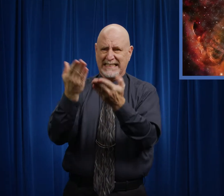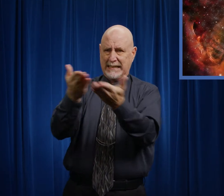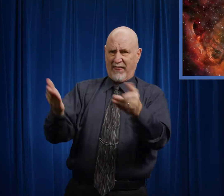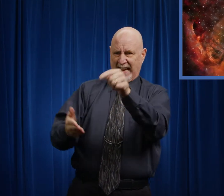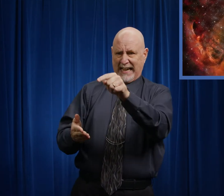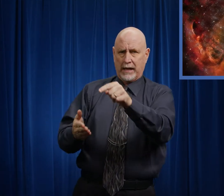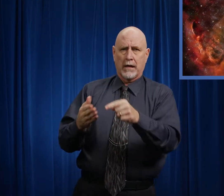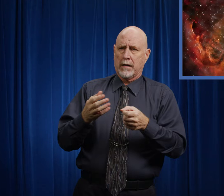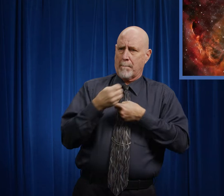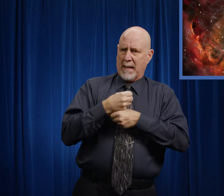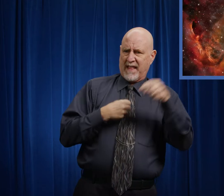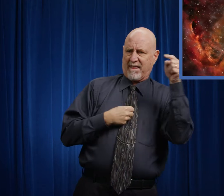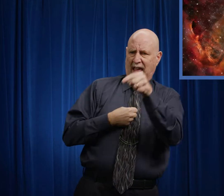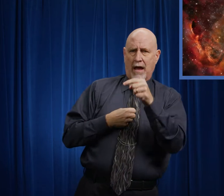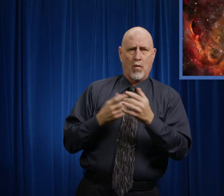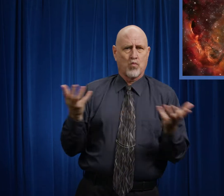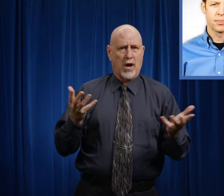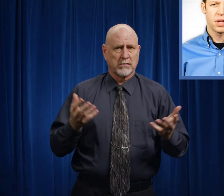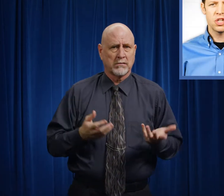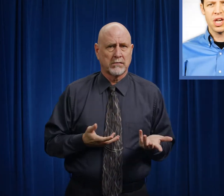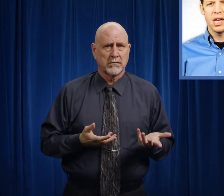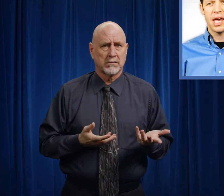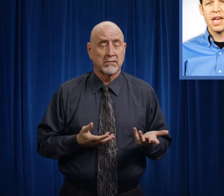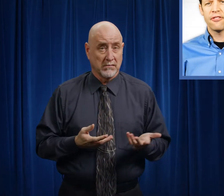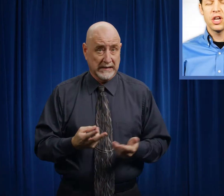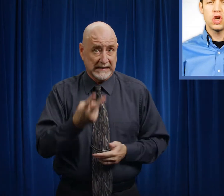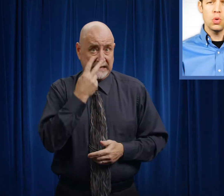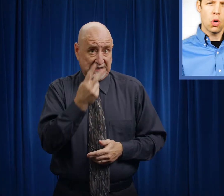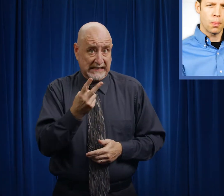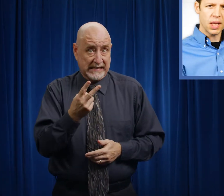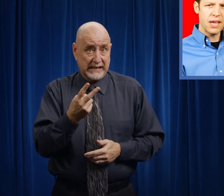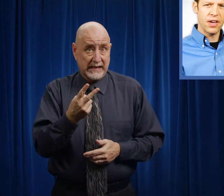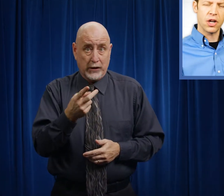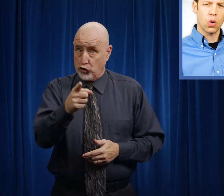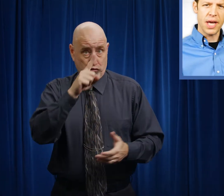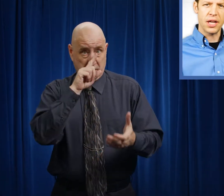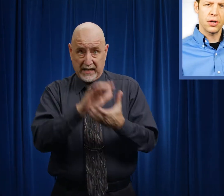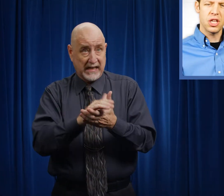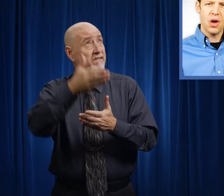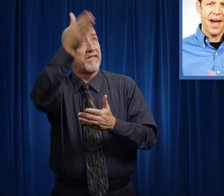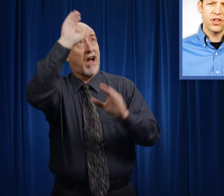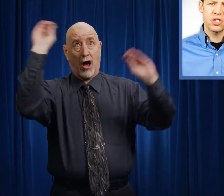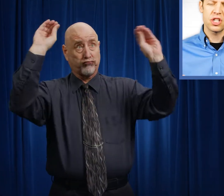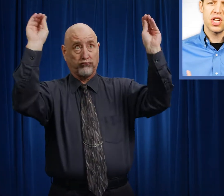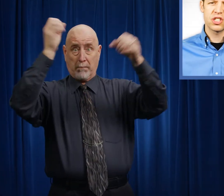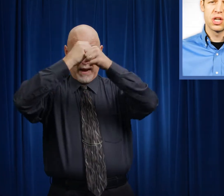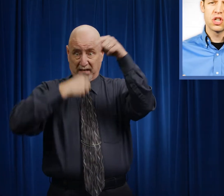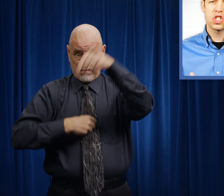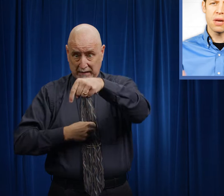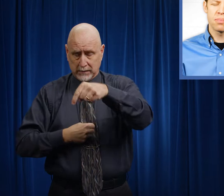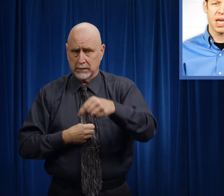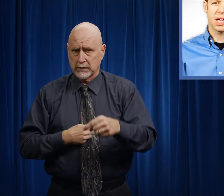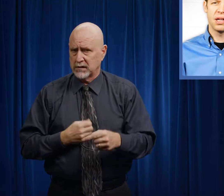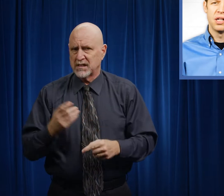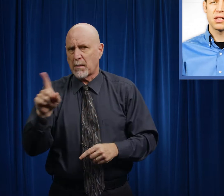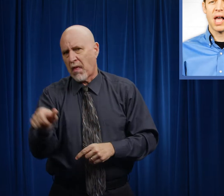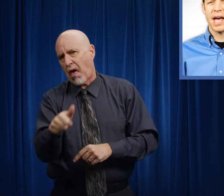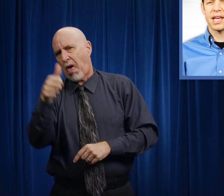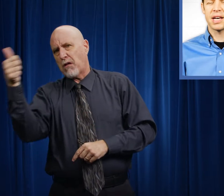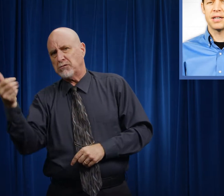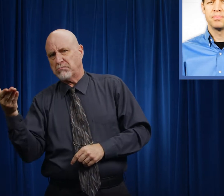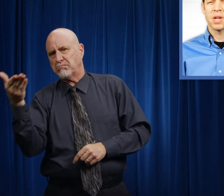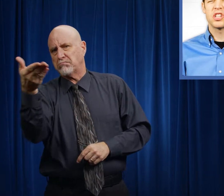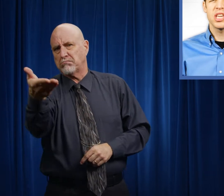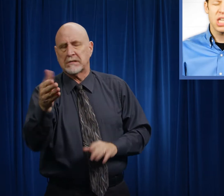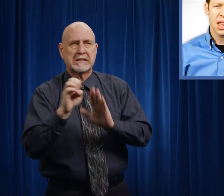what caused the universe? You see, if you don't believe in a creator, then you have to suggest something